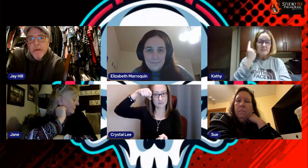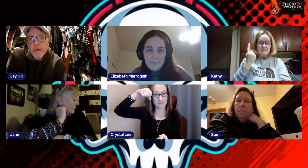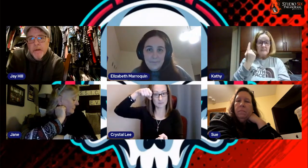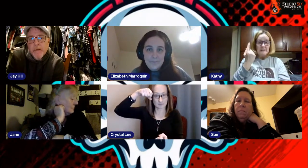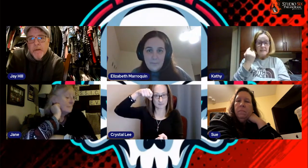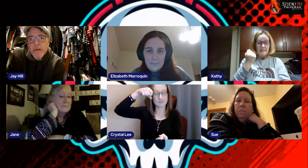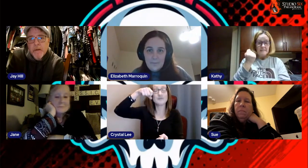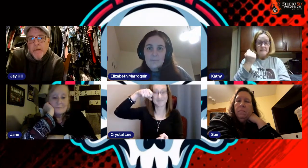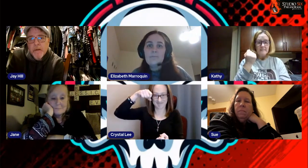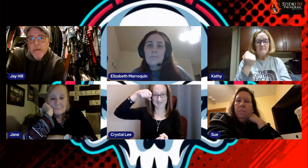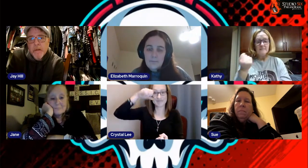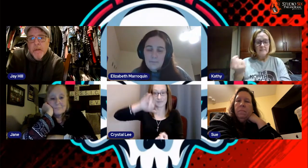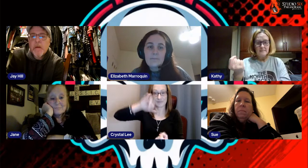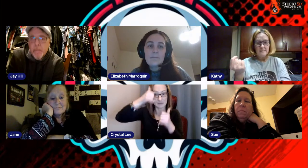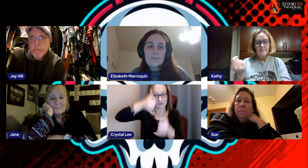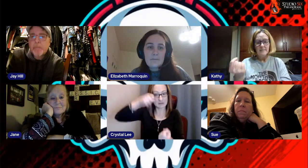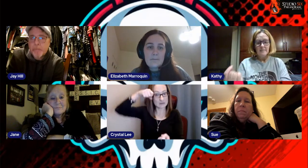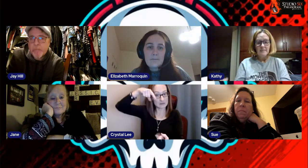and understanding it.